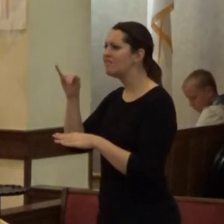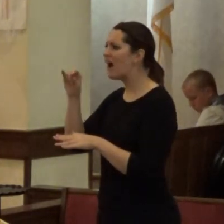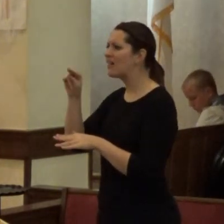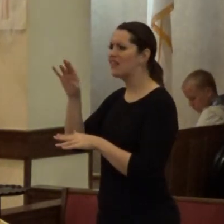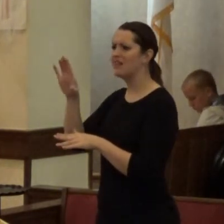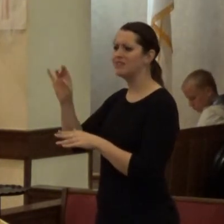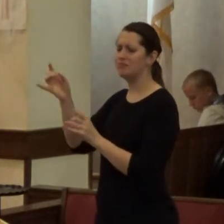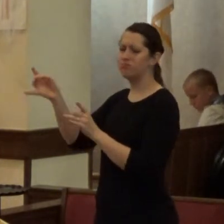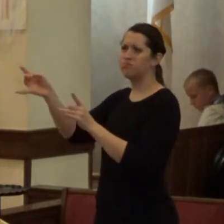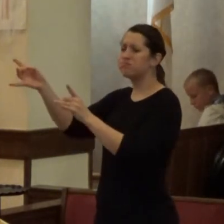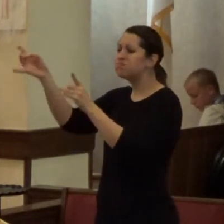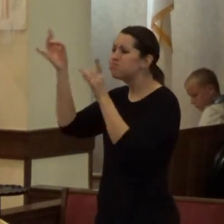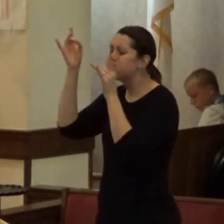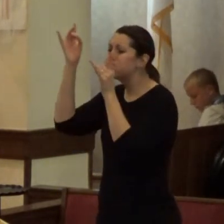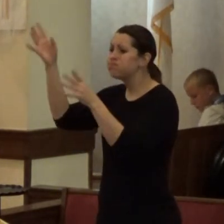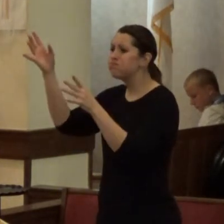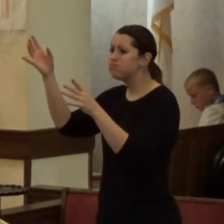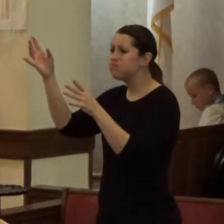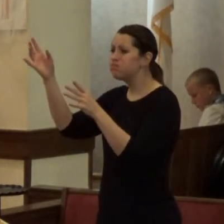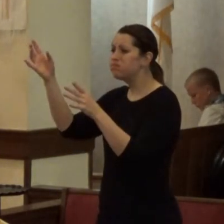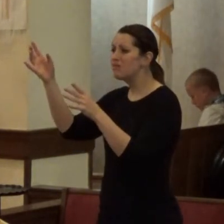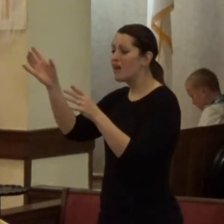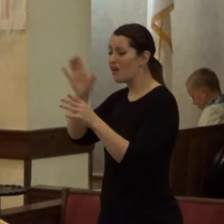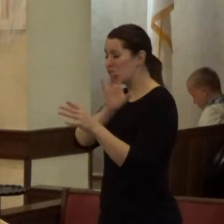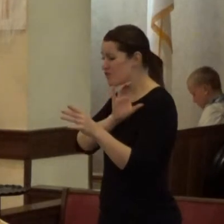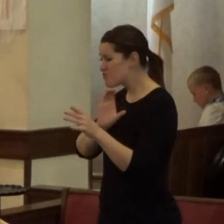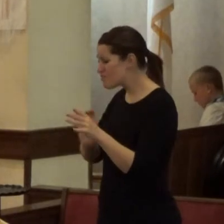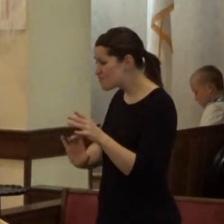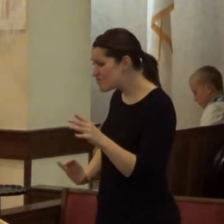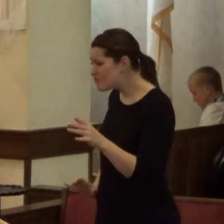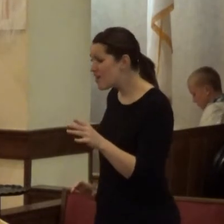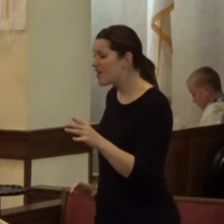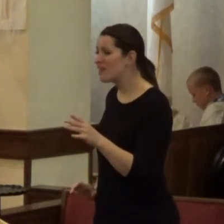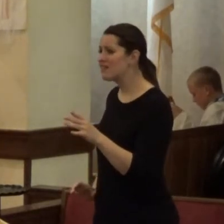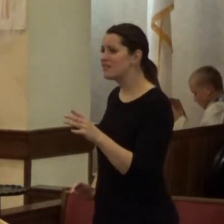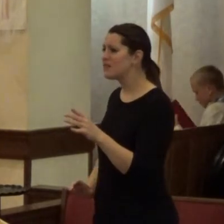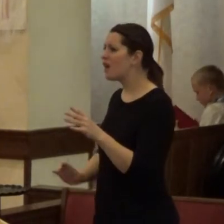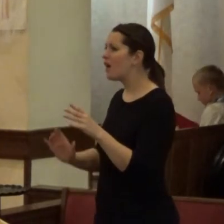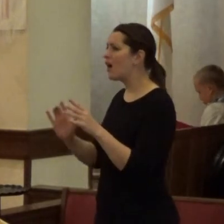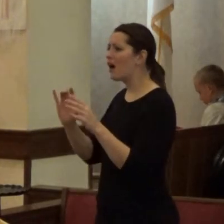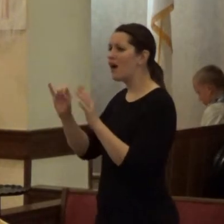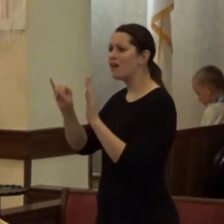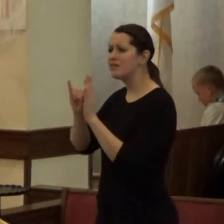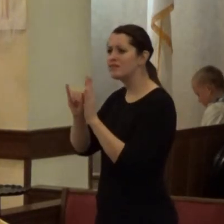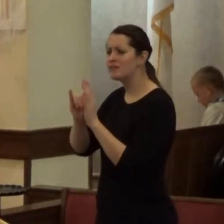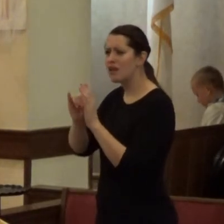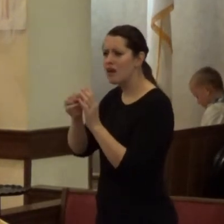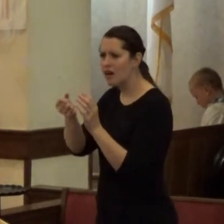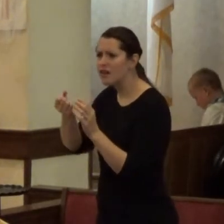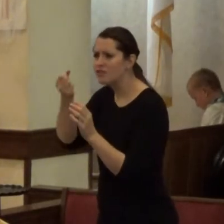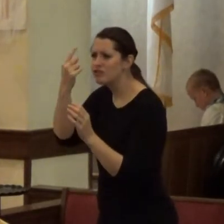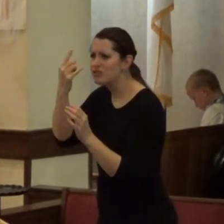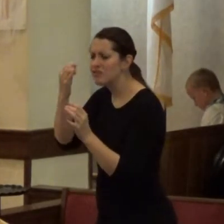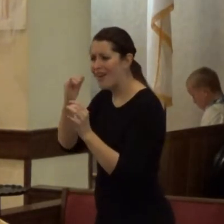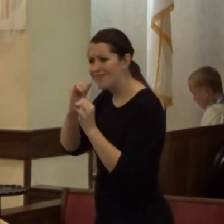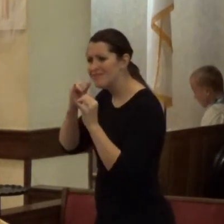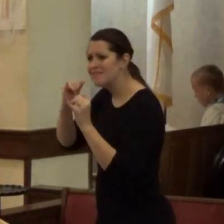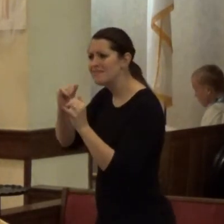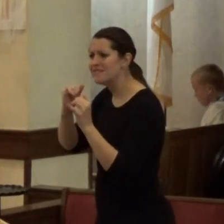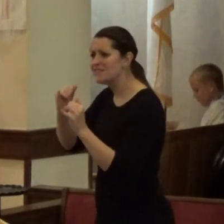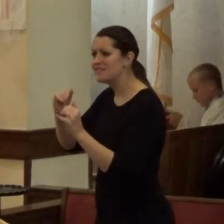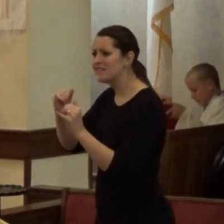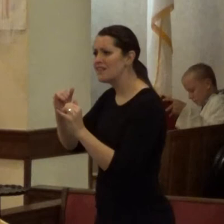terrible and cruel violence. And in Christ, God identifies with all who suffer from the violence of